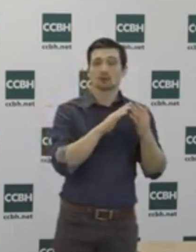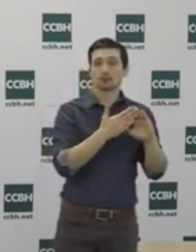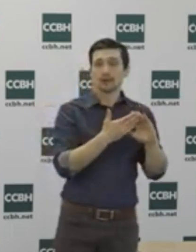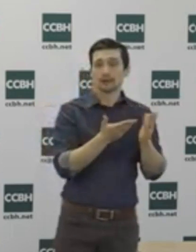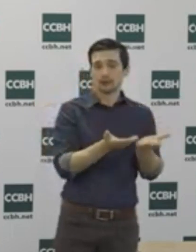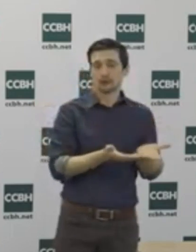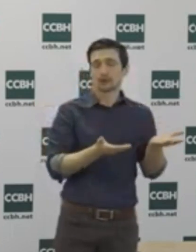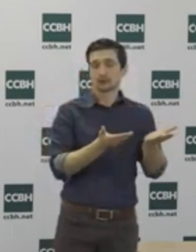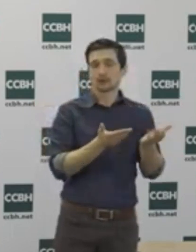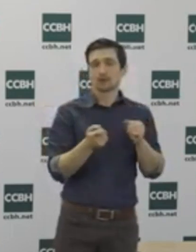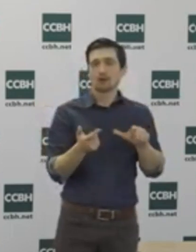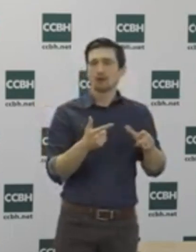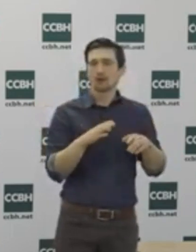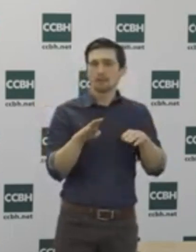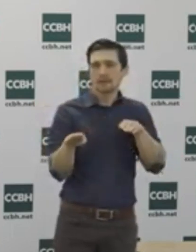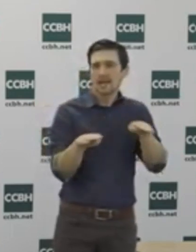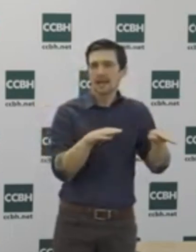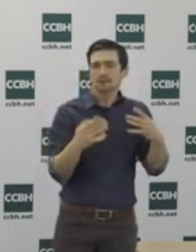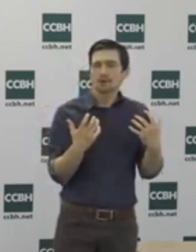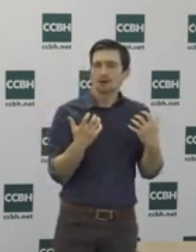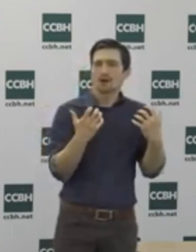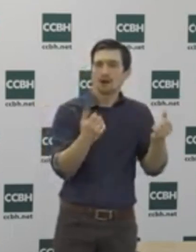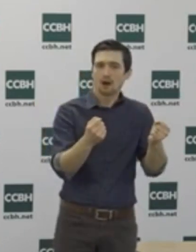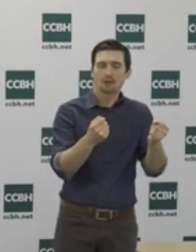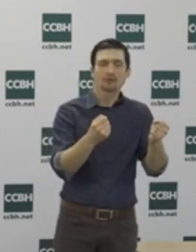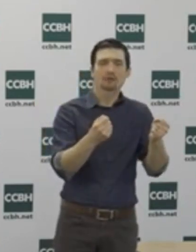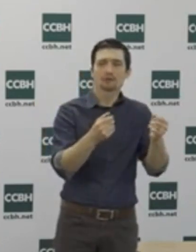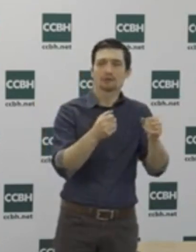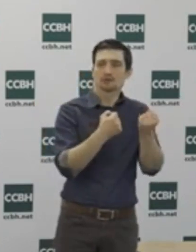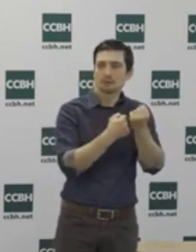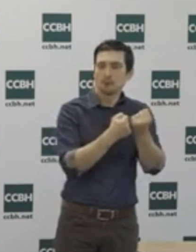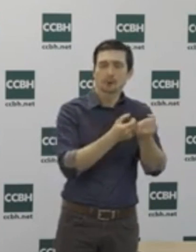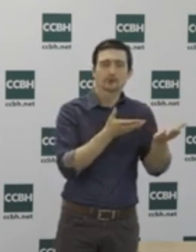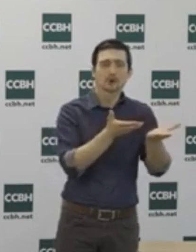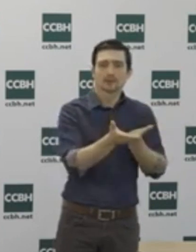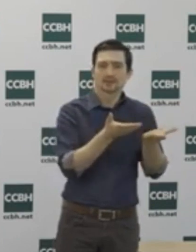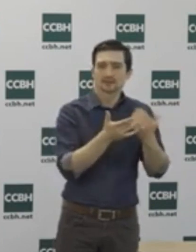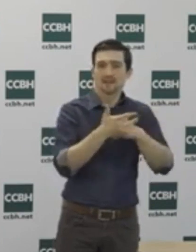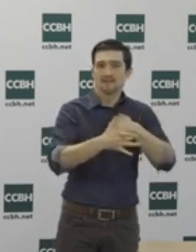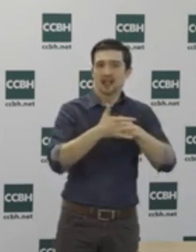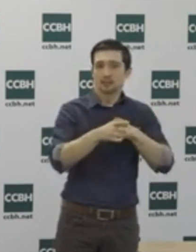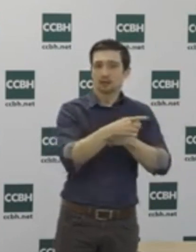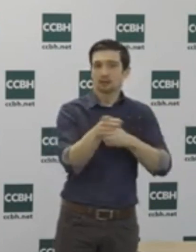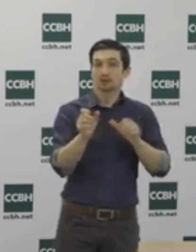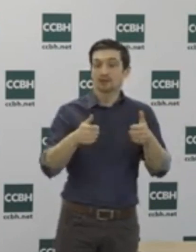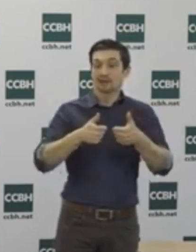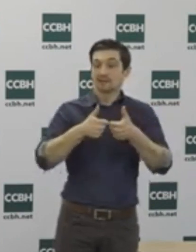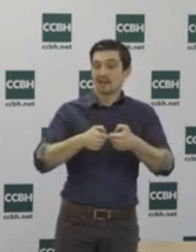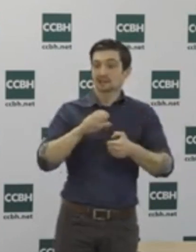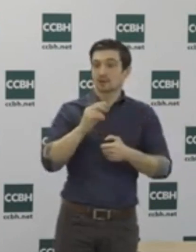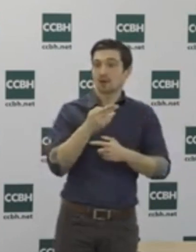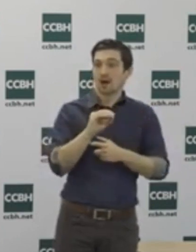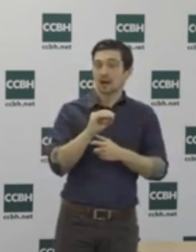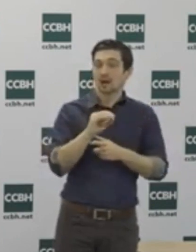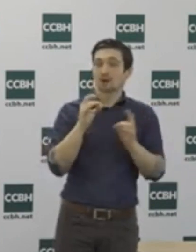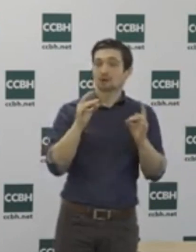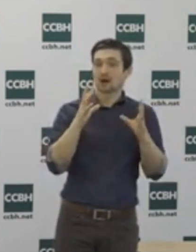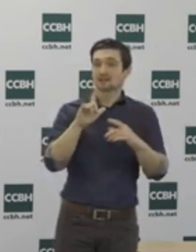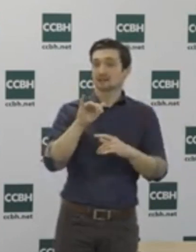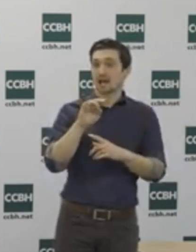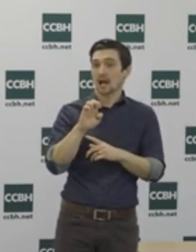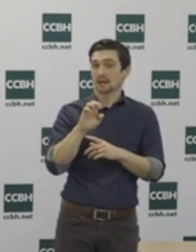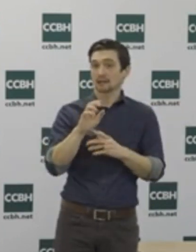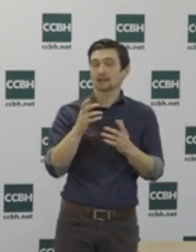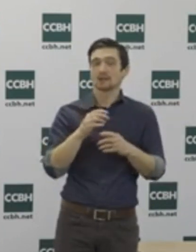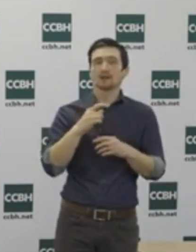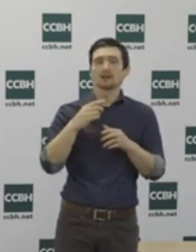here of all of the behavioral health support services available to you. You can text the Ohio Crisis Line